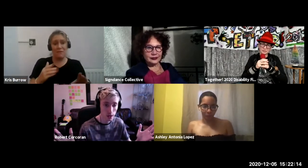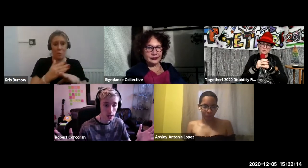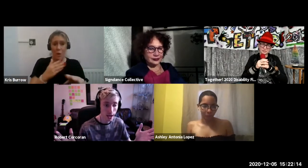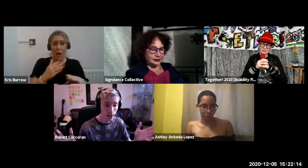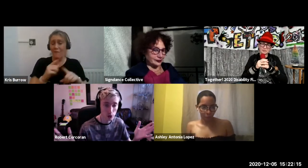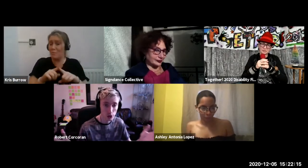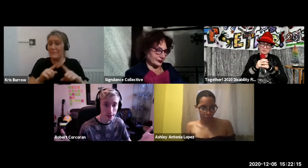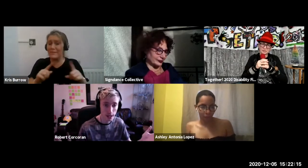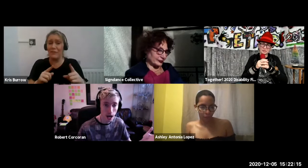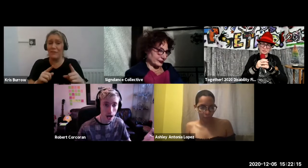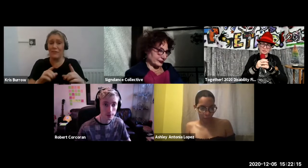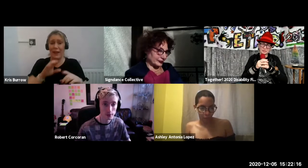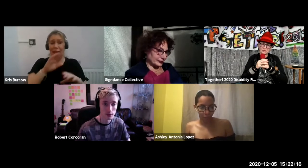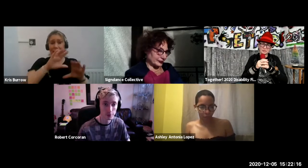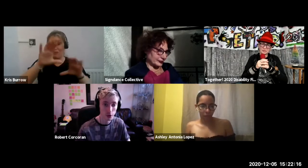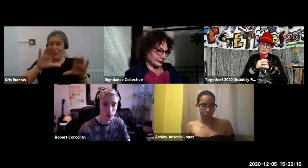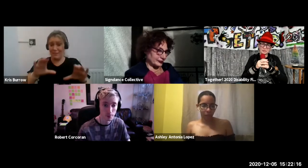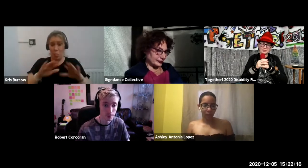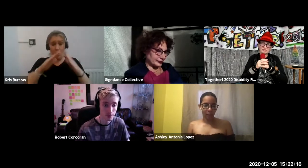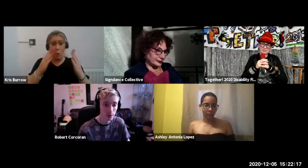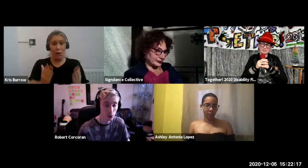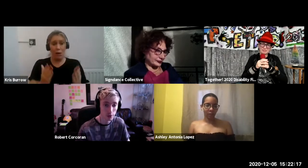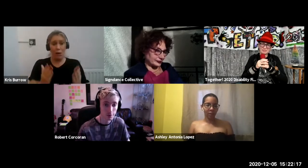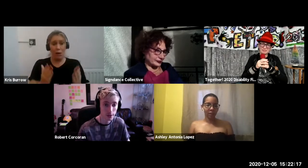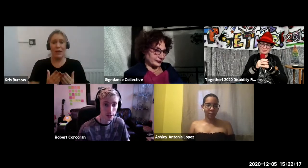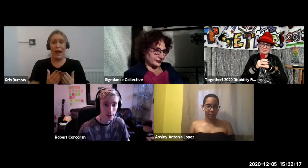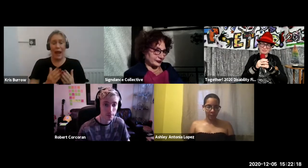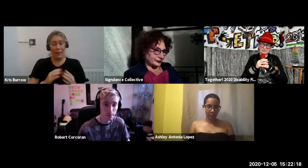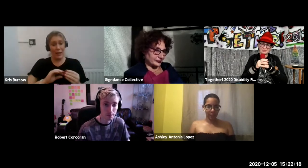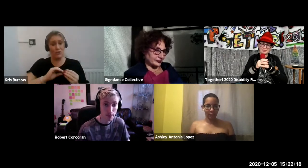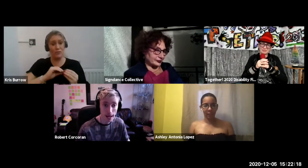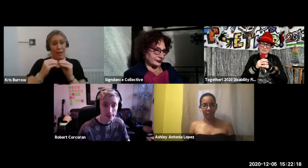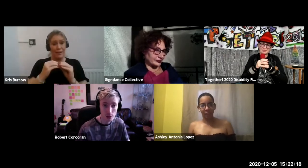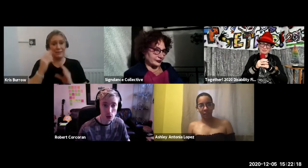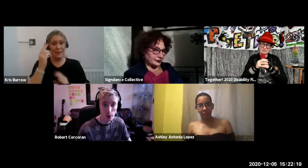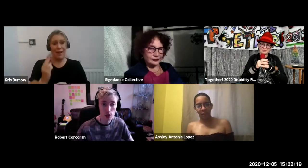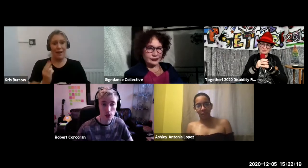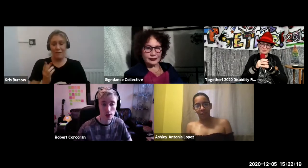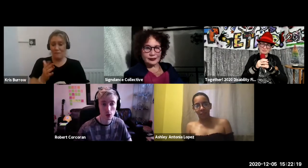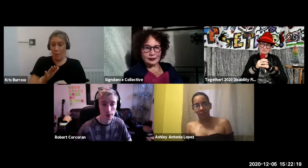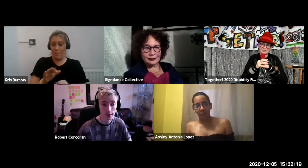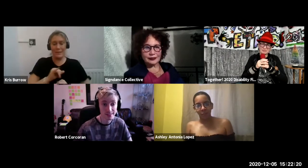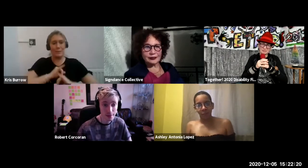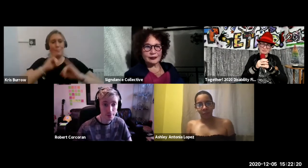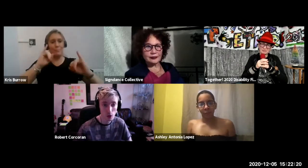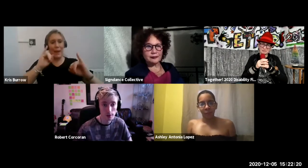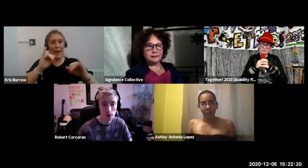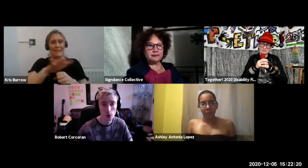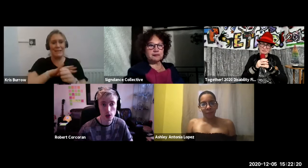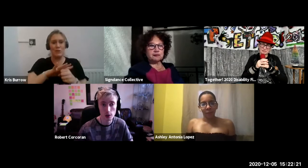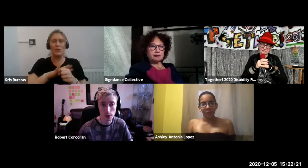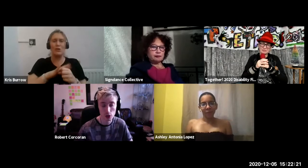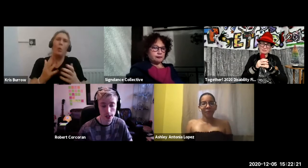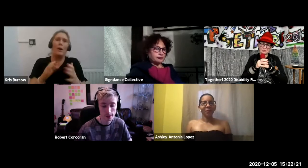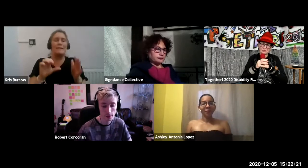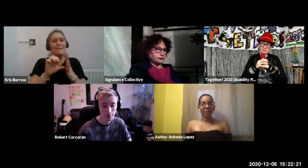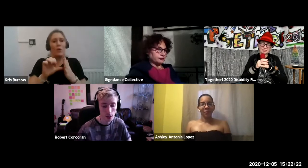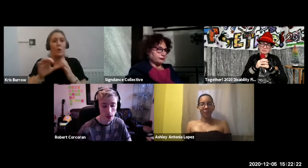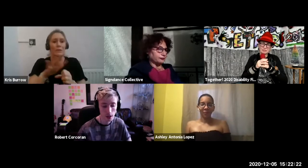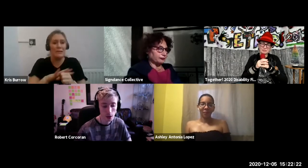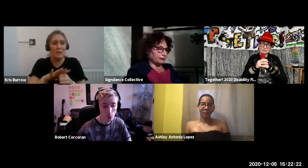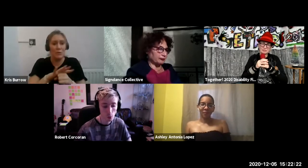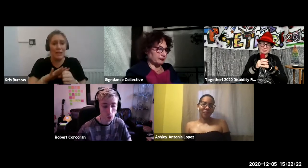world and creating art from this sort of bad situation or this difficult situation to be